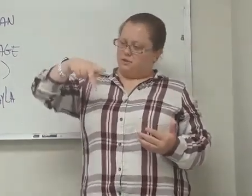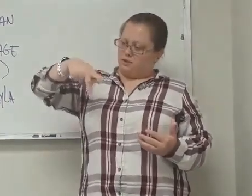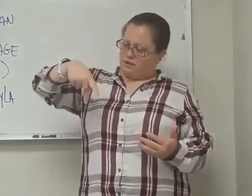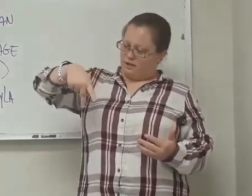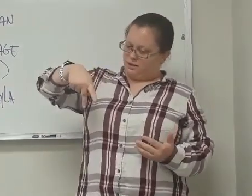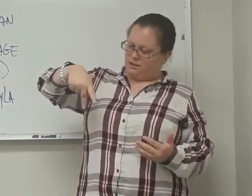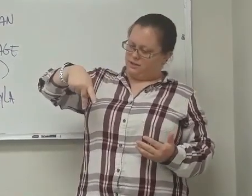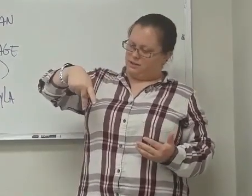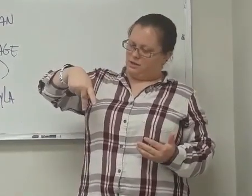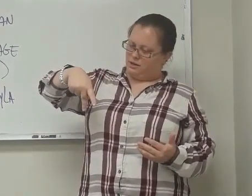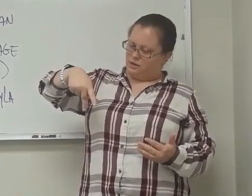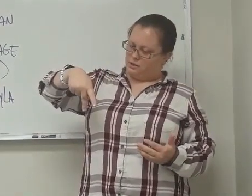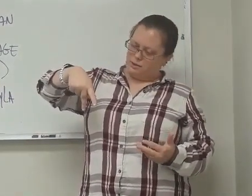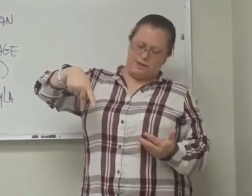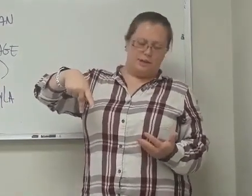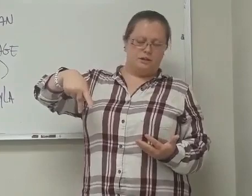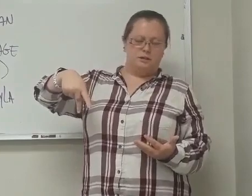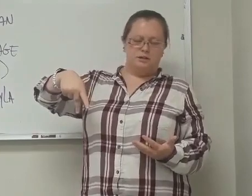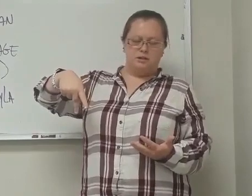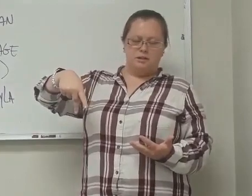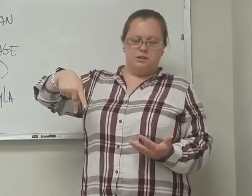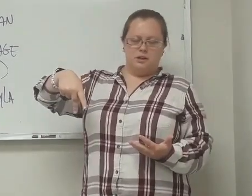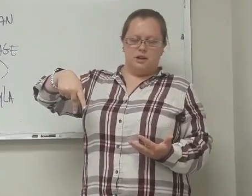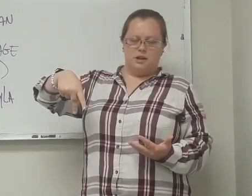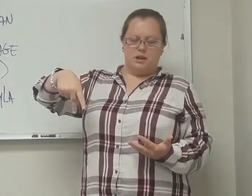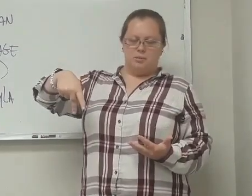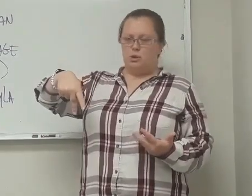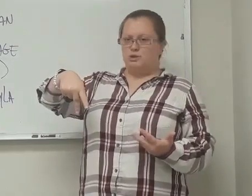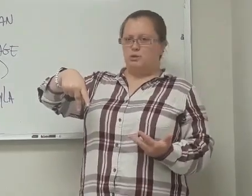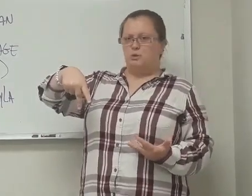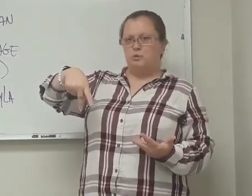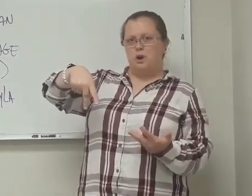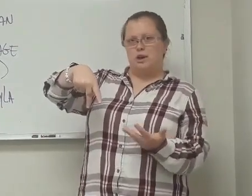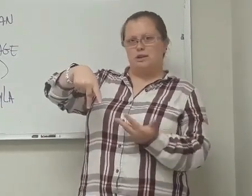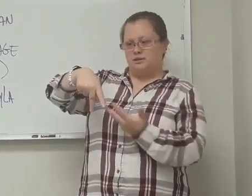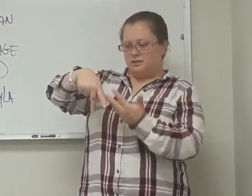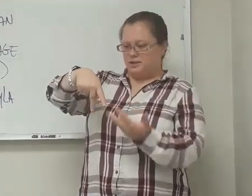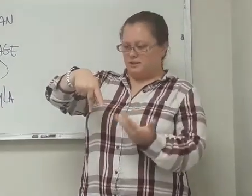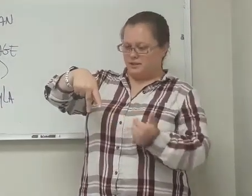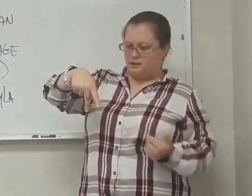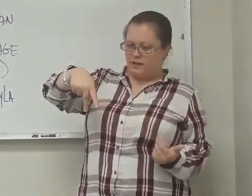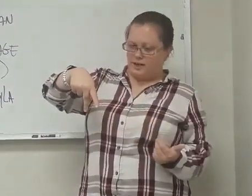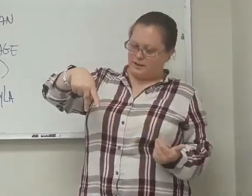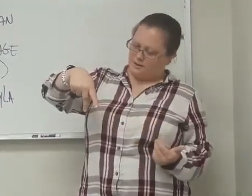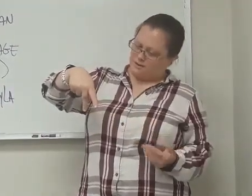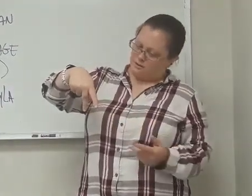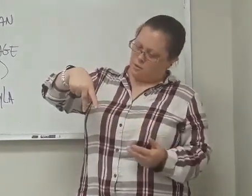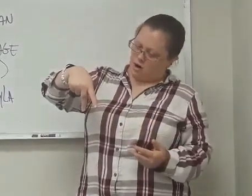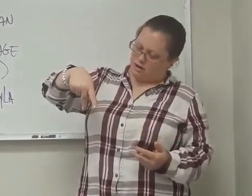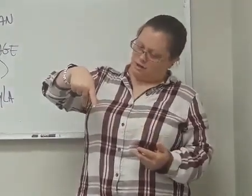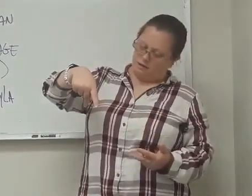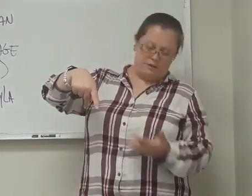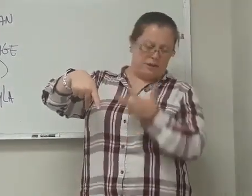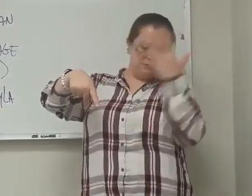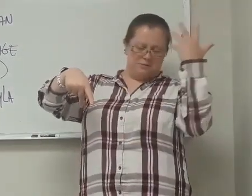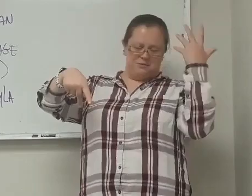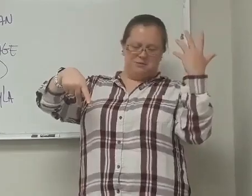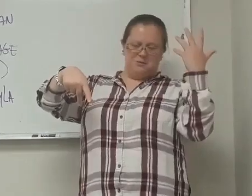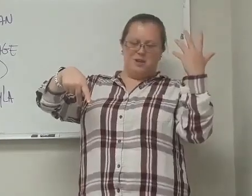going to be like this. It's almost like a person walking. It's kind of like their legs walking, if that helps